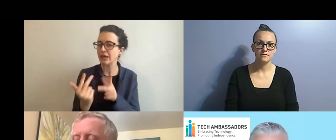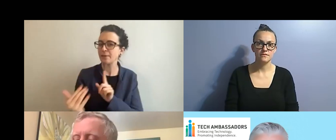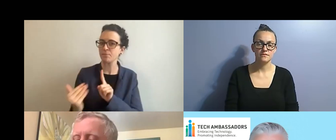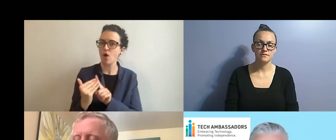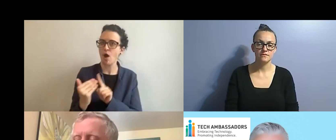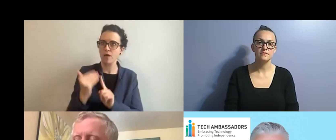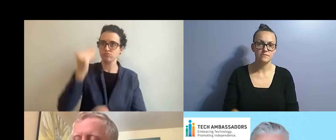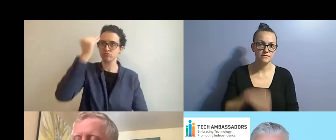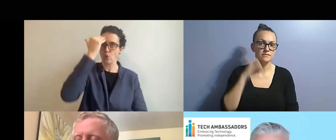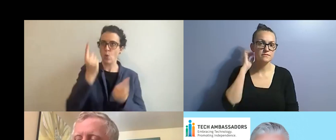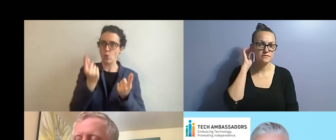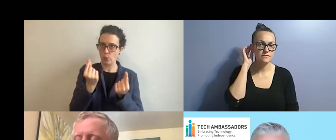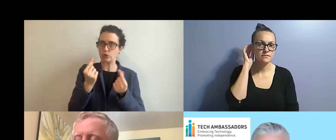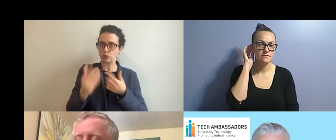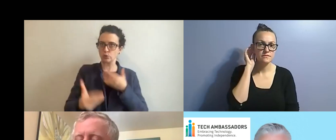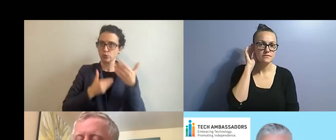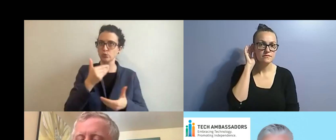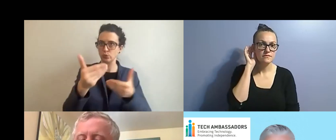But you know,